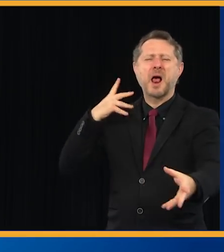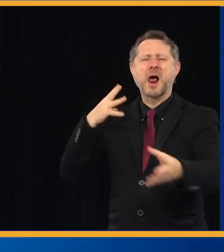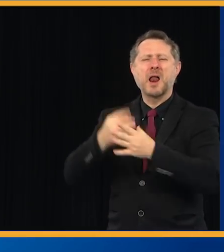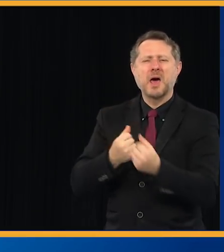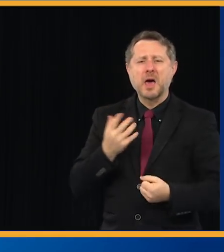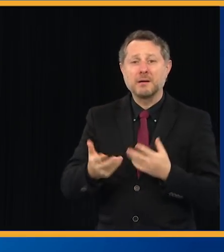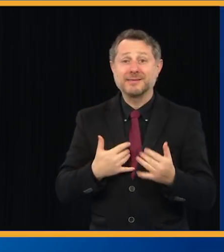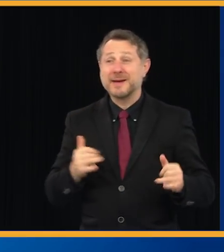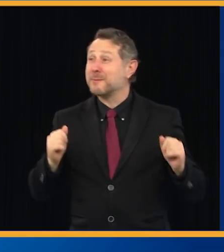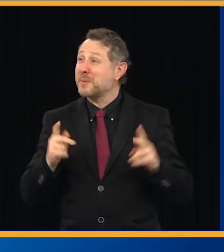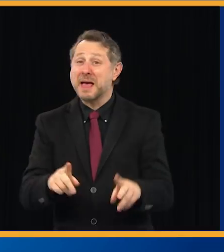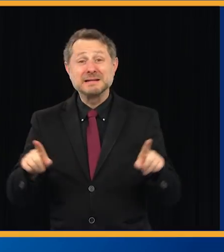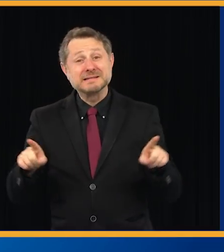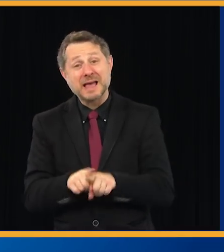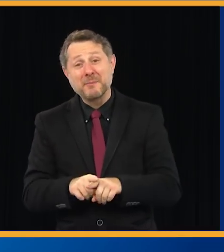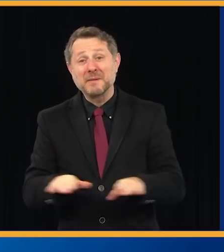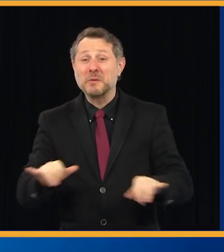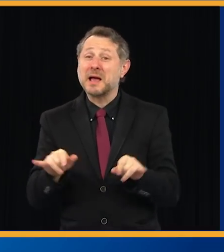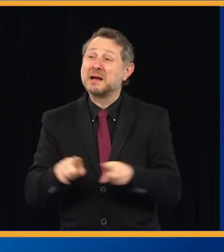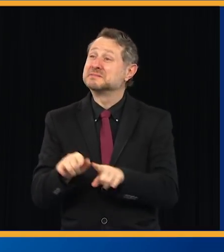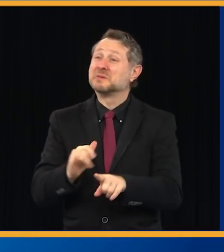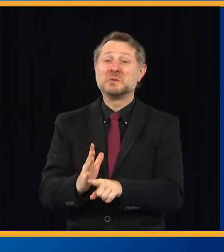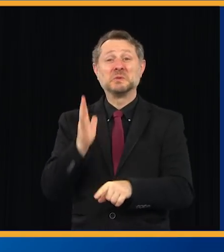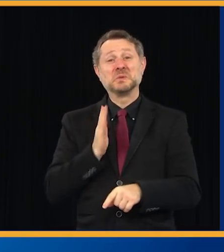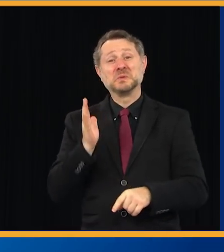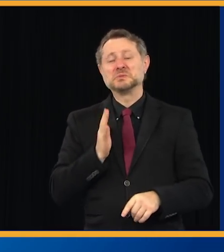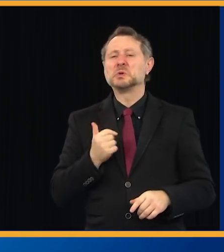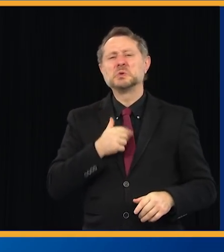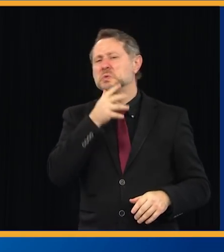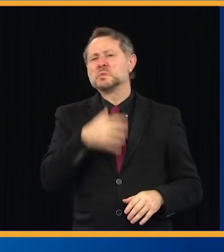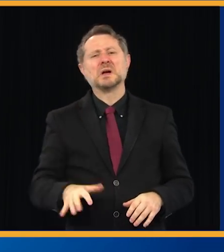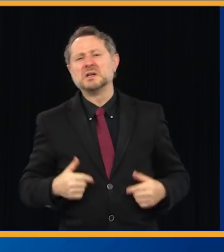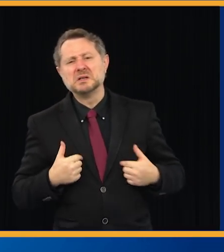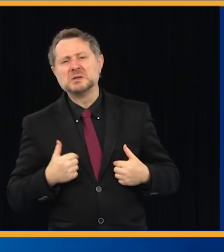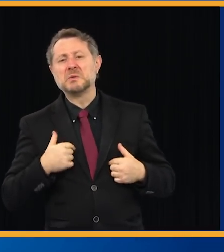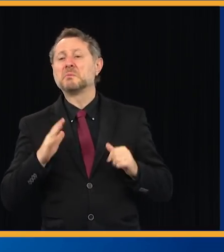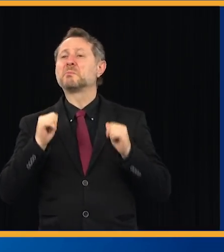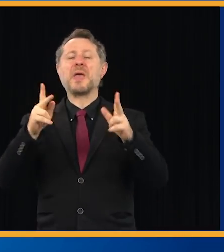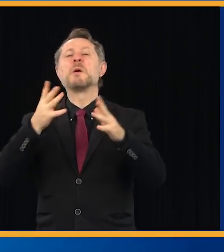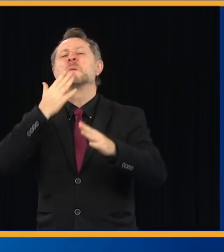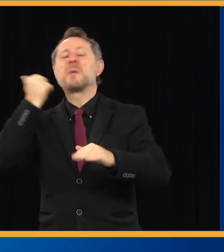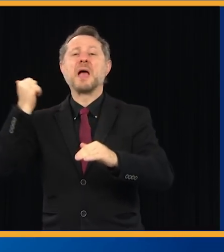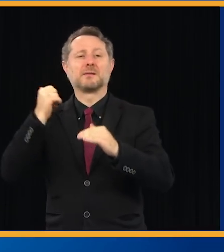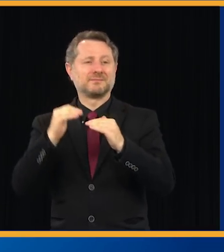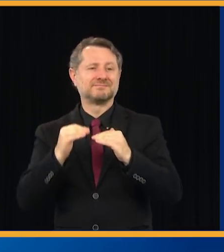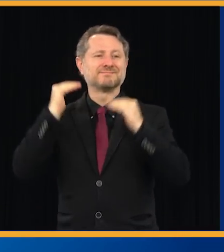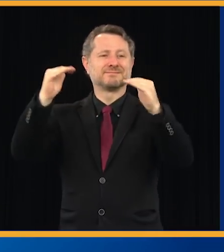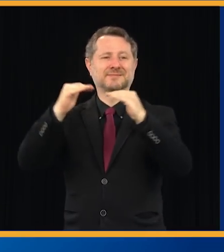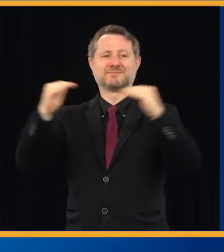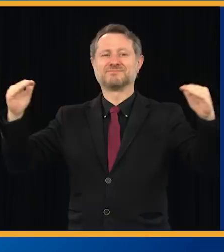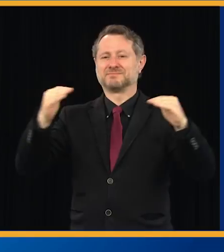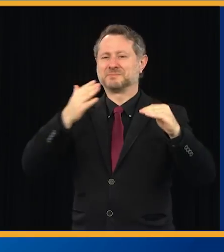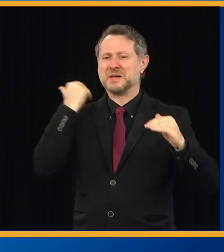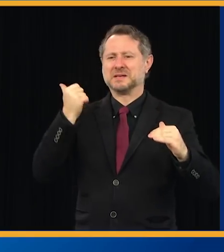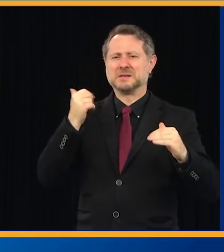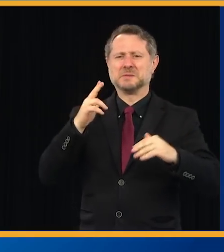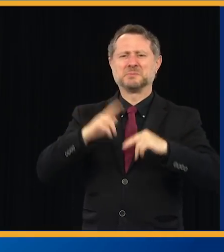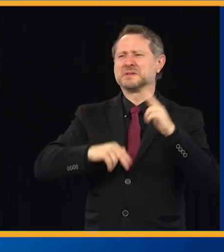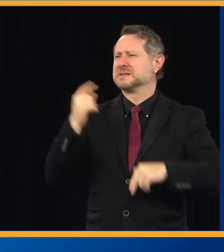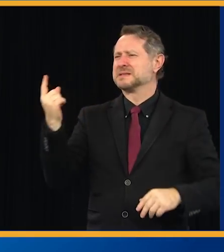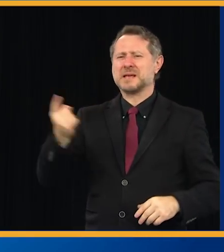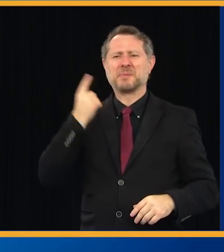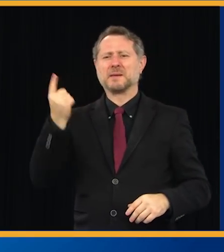were. Go back to a better place. How do you find the silver lining in this